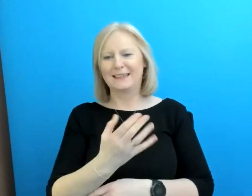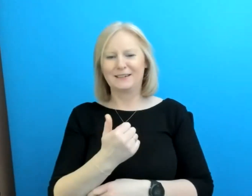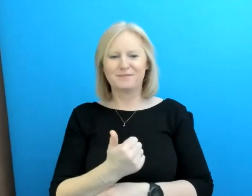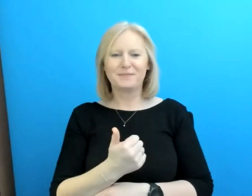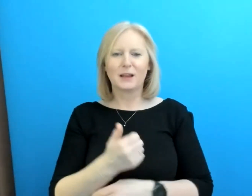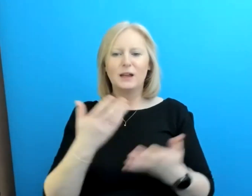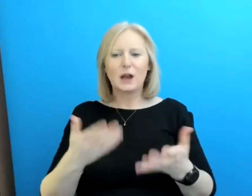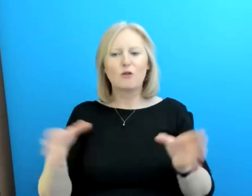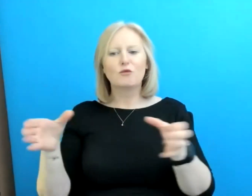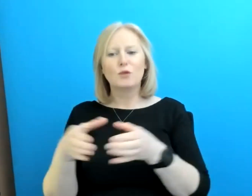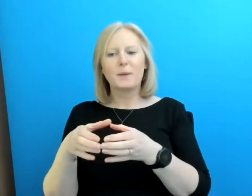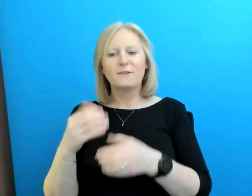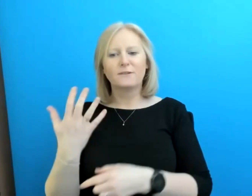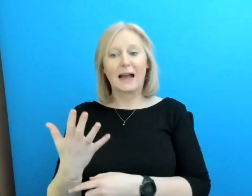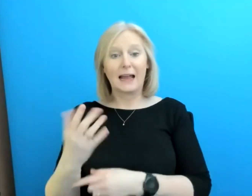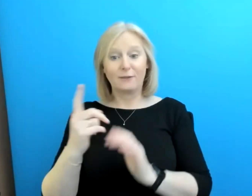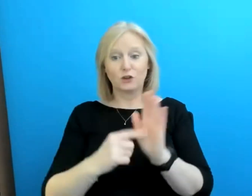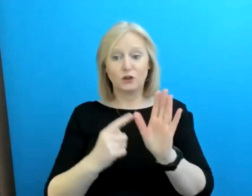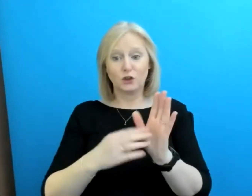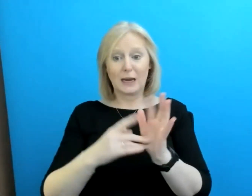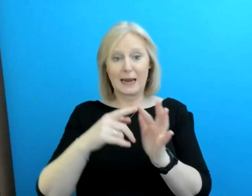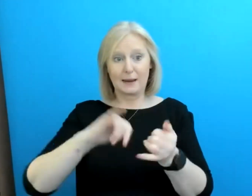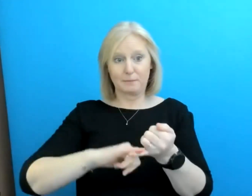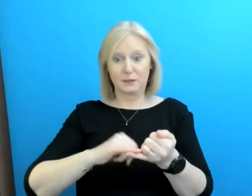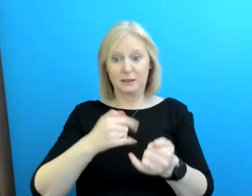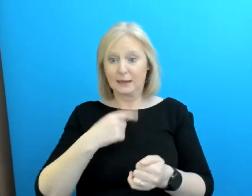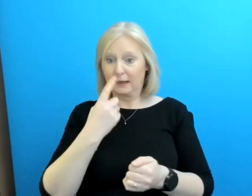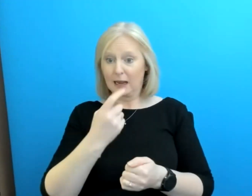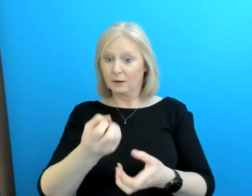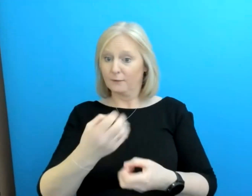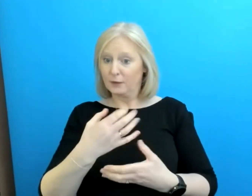on to room 5, James, if you'd like to share your discussion.